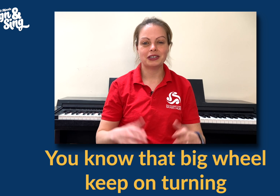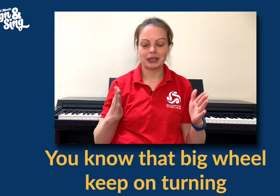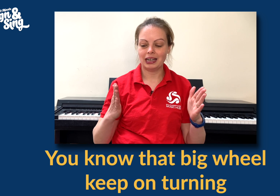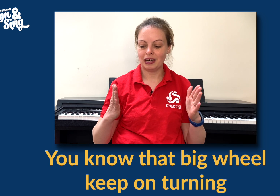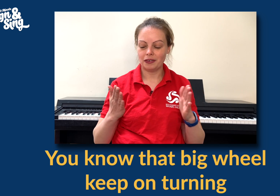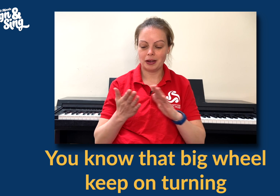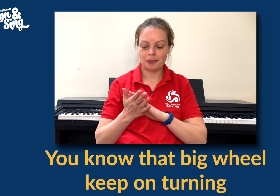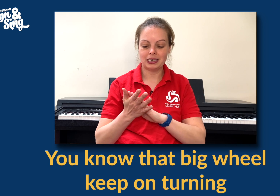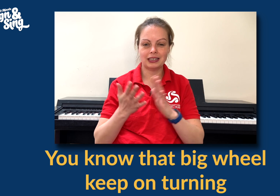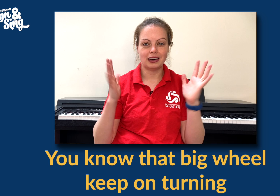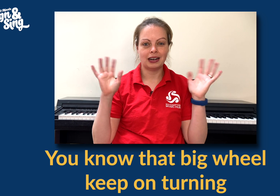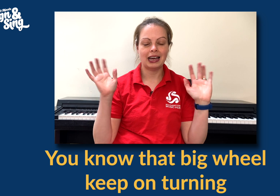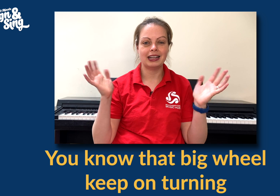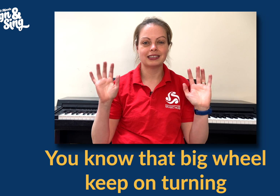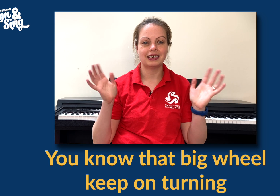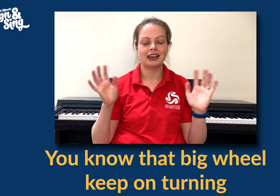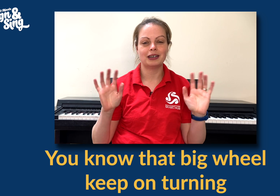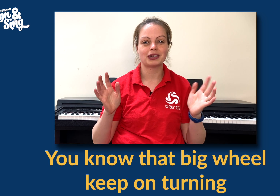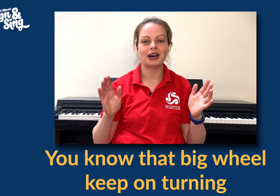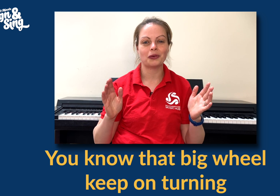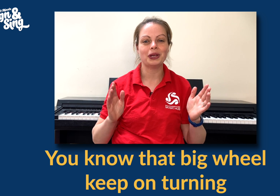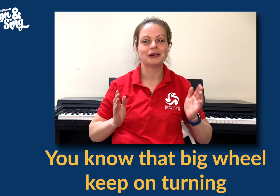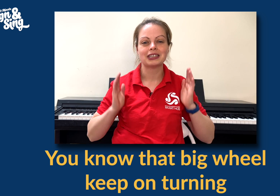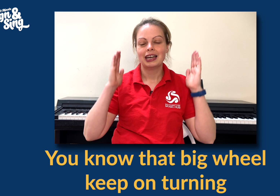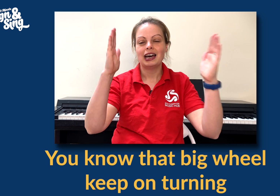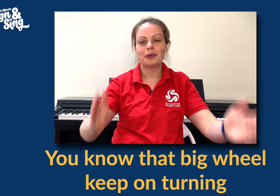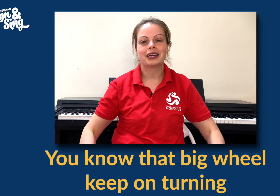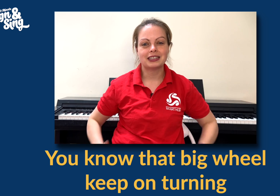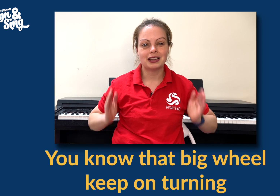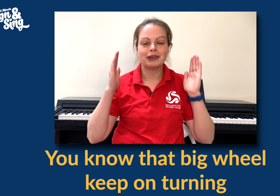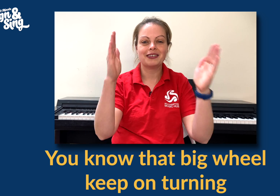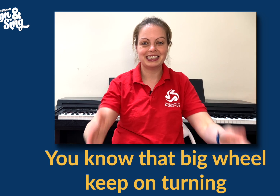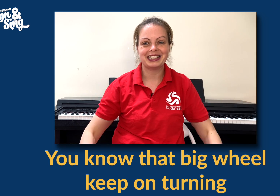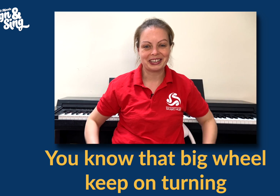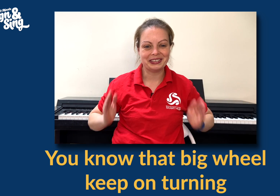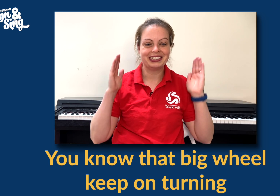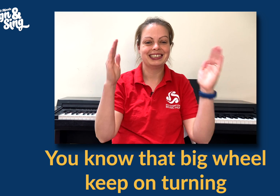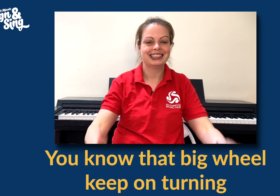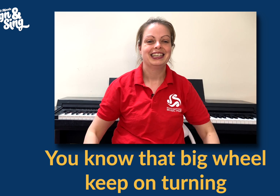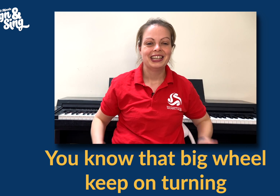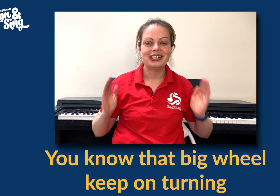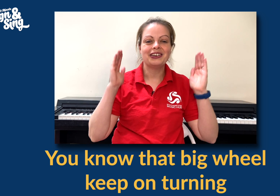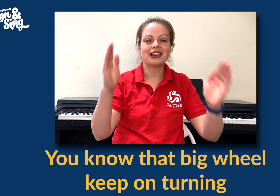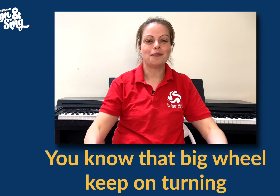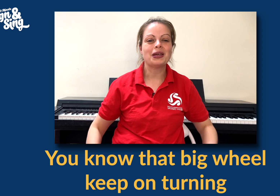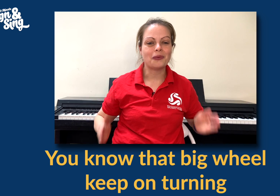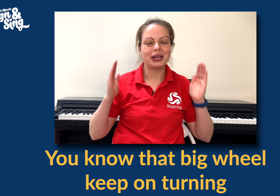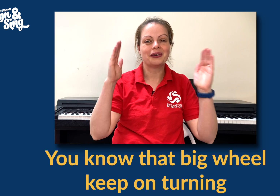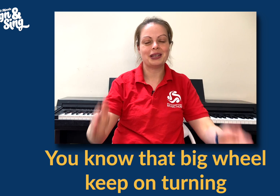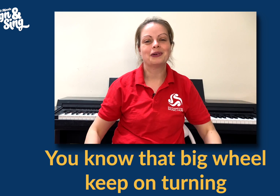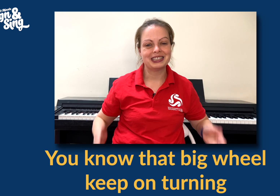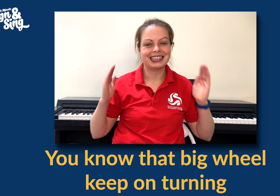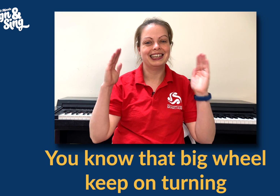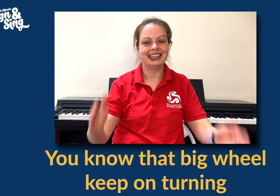going to do is we're going to have pretend our hands and our arms are the wheels, and we're going to turn them round in circles. You know that big